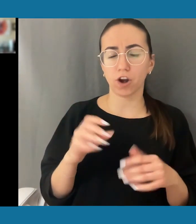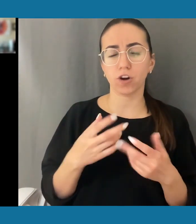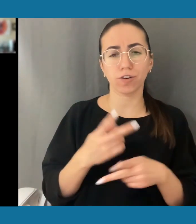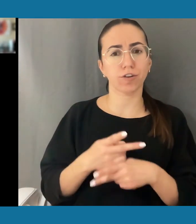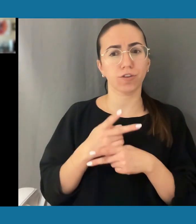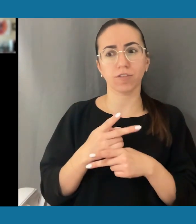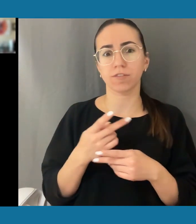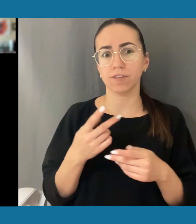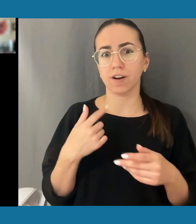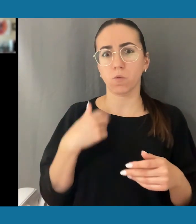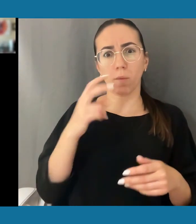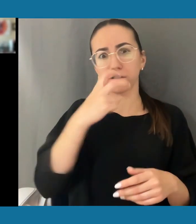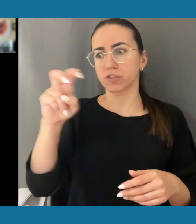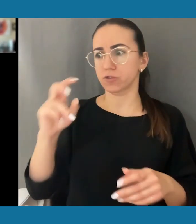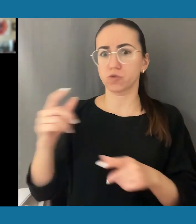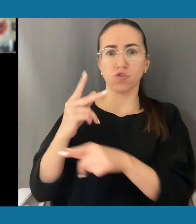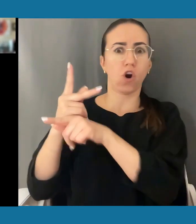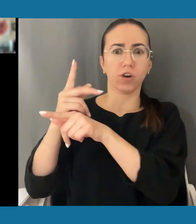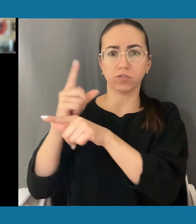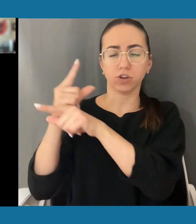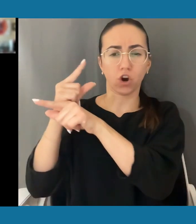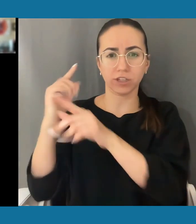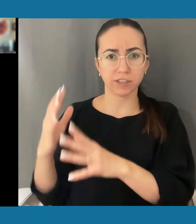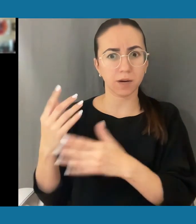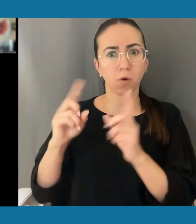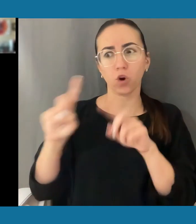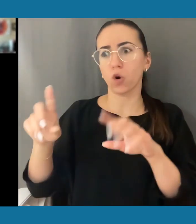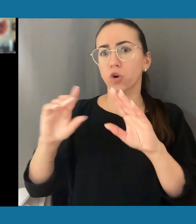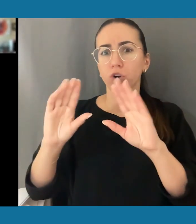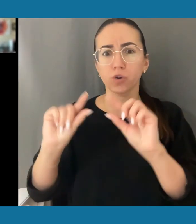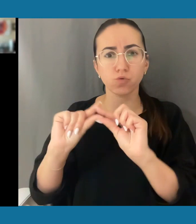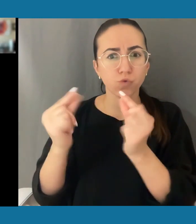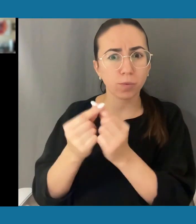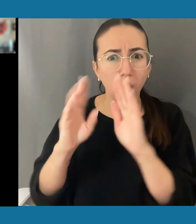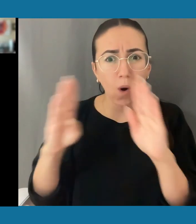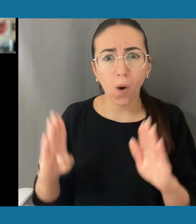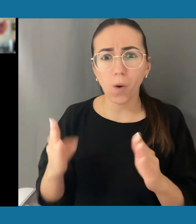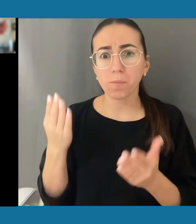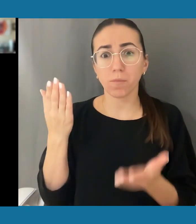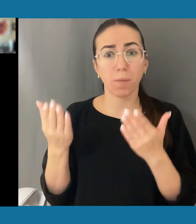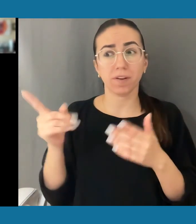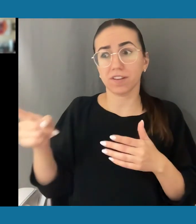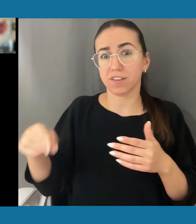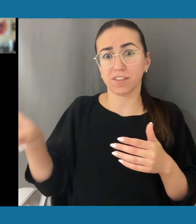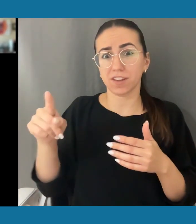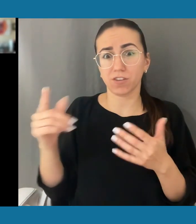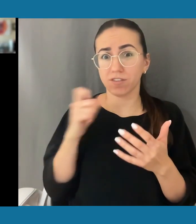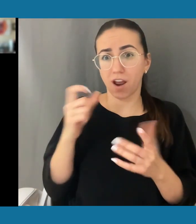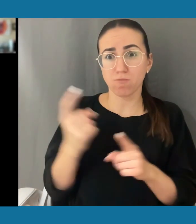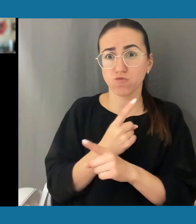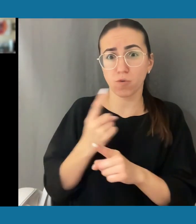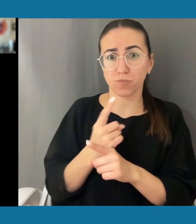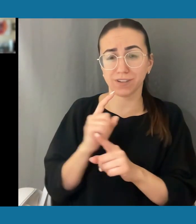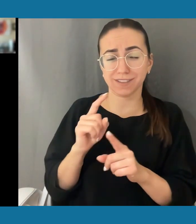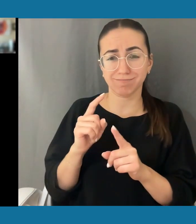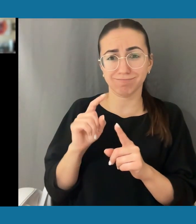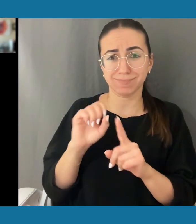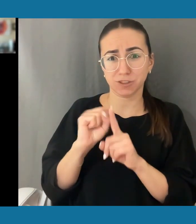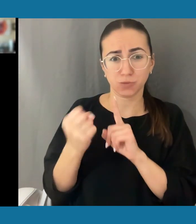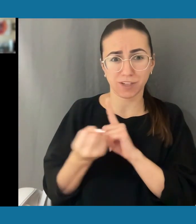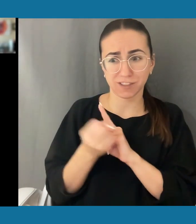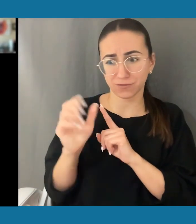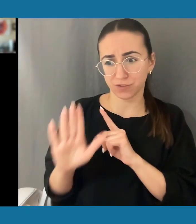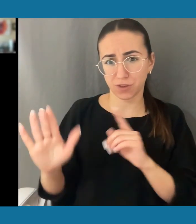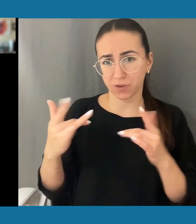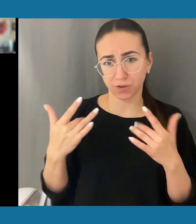into guardianships, placed in group homes, which may or may not be the appropriate setting for them. So in this